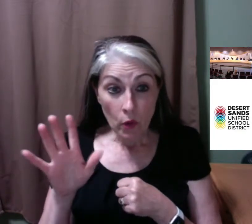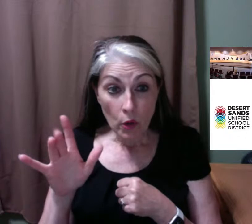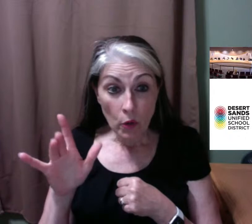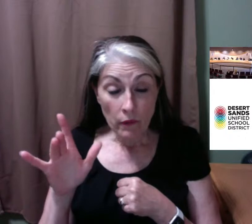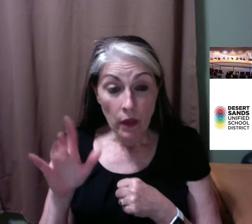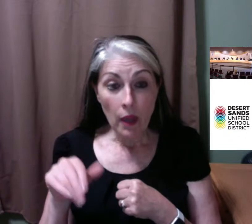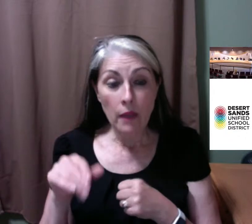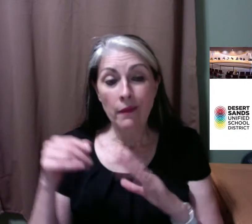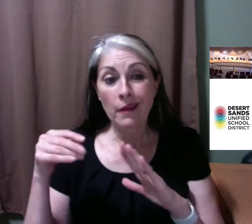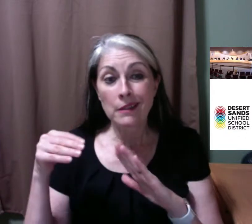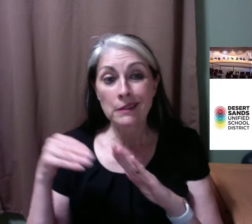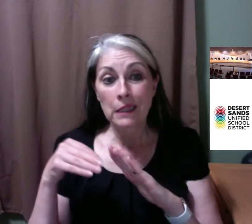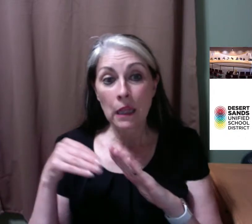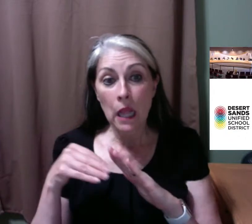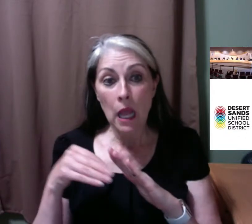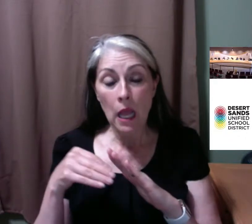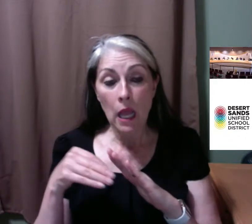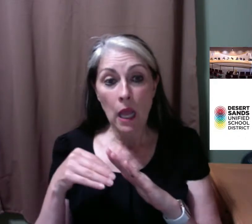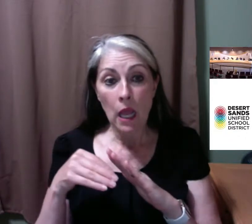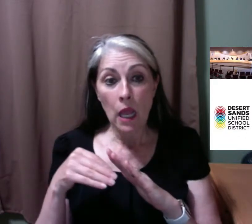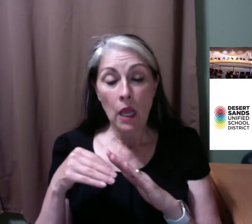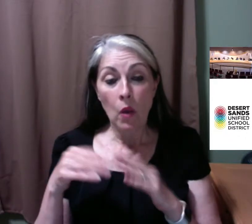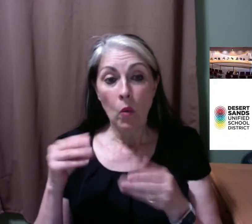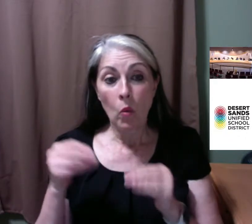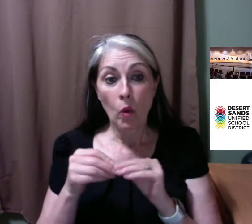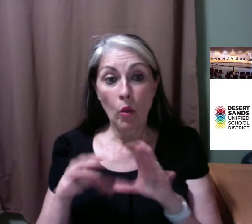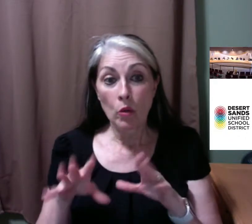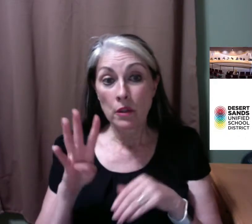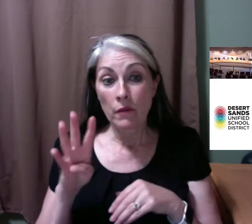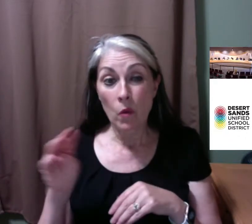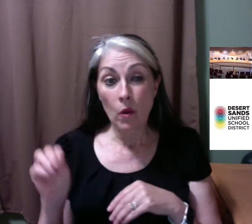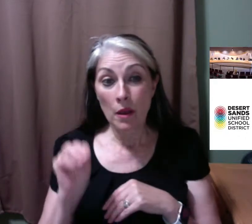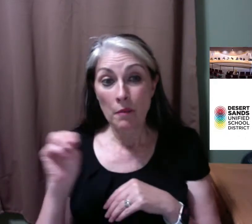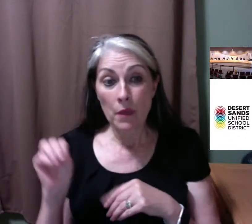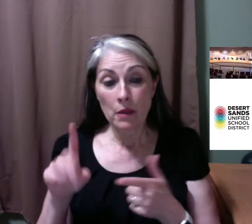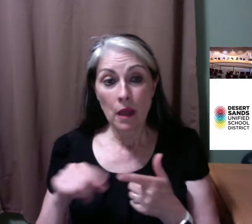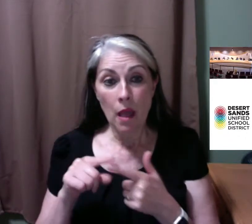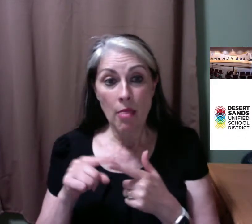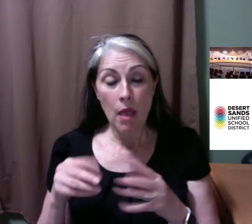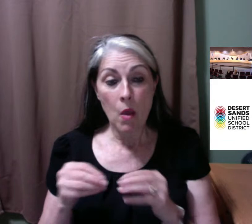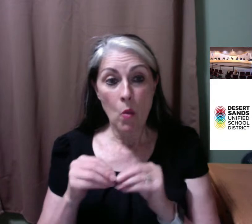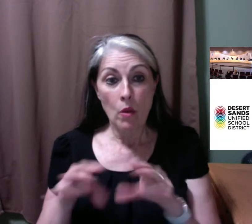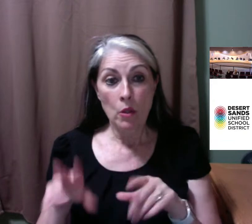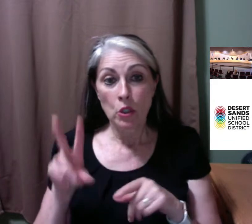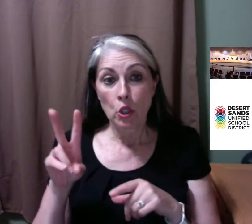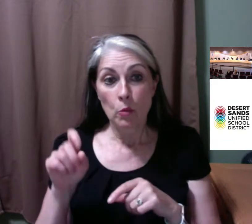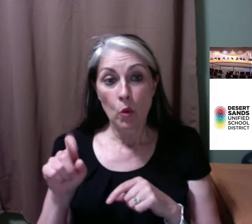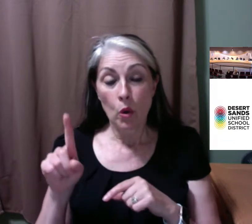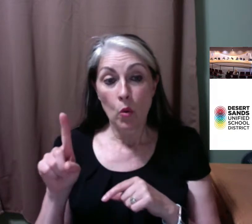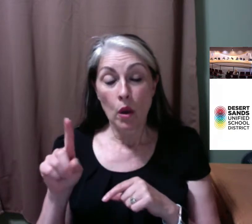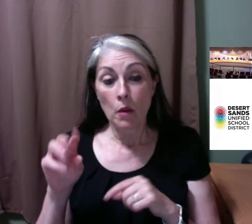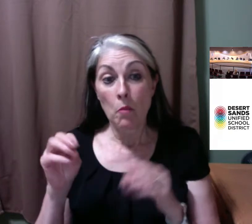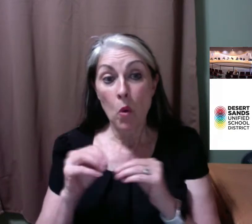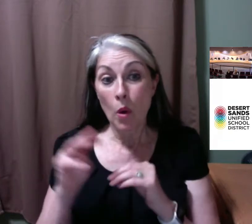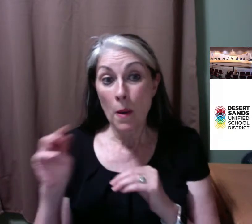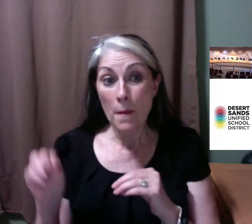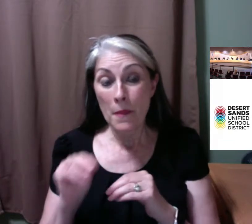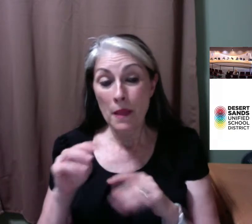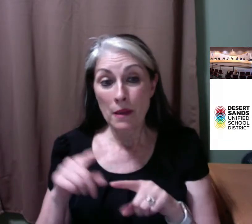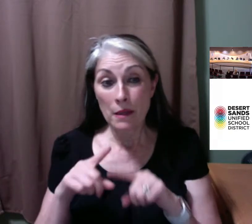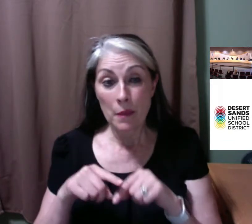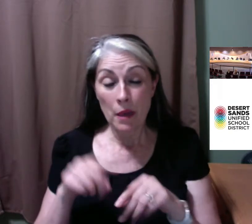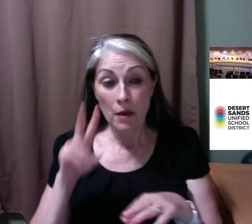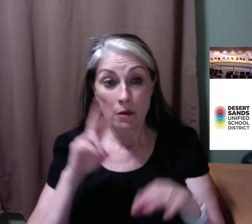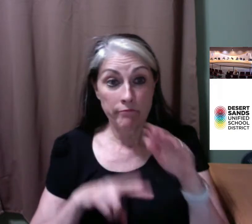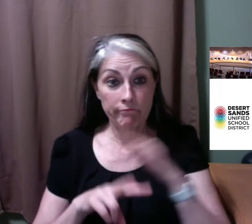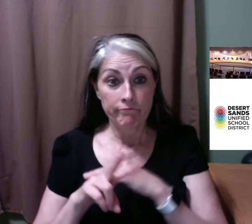our decline of we're losing $4 million and then we're losing $2.1 million more based on our projections with